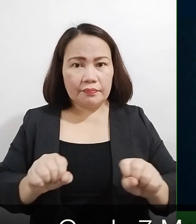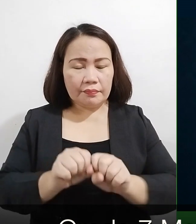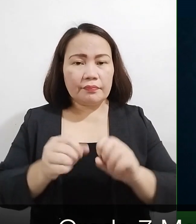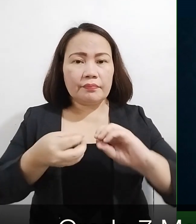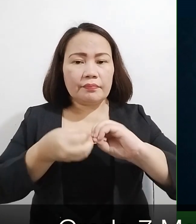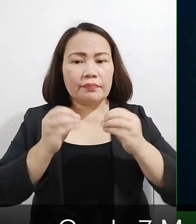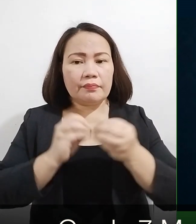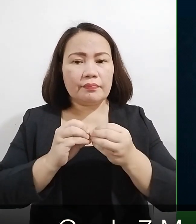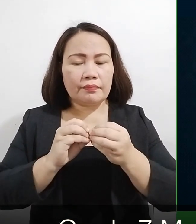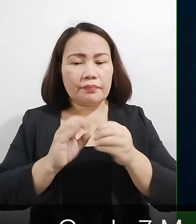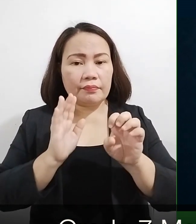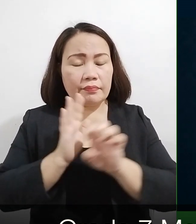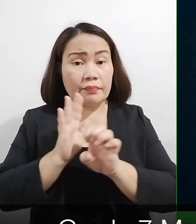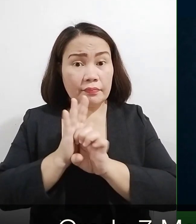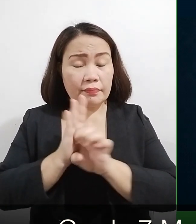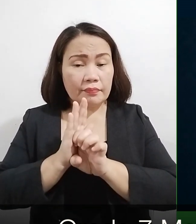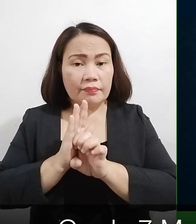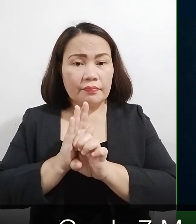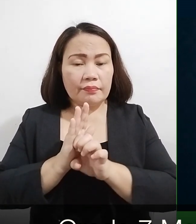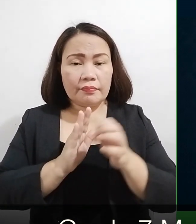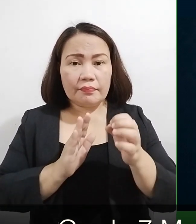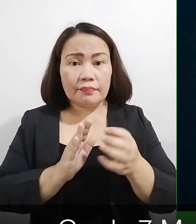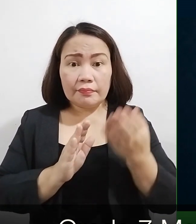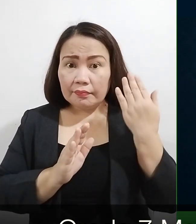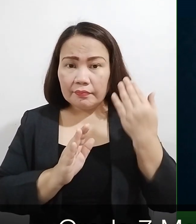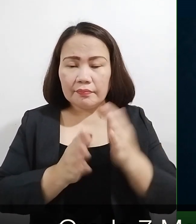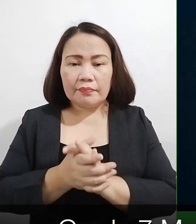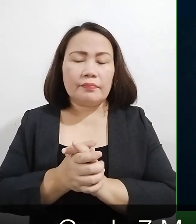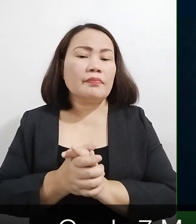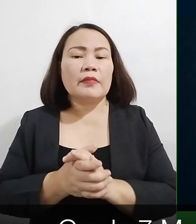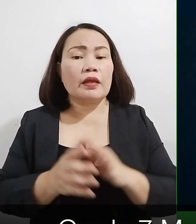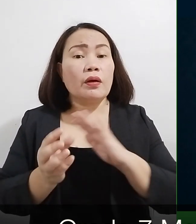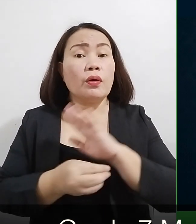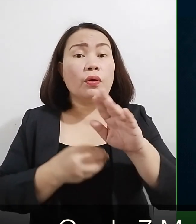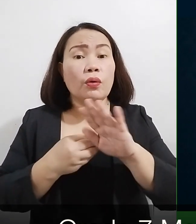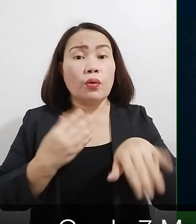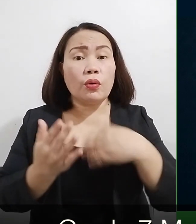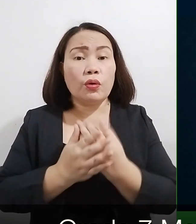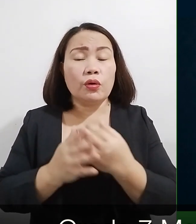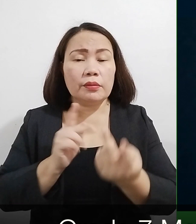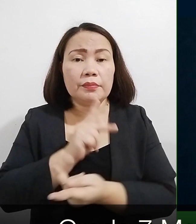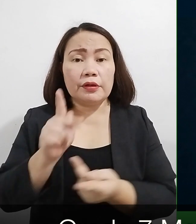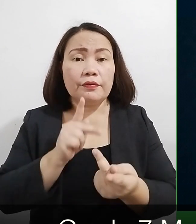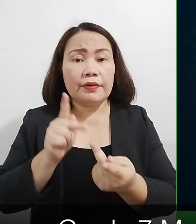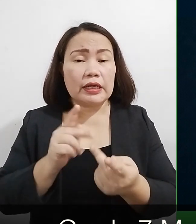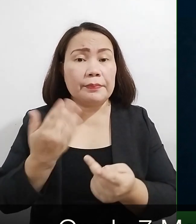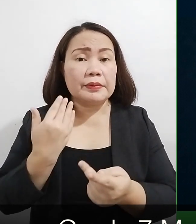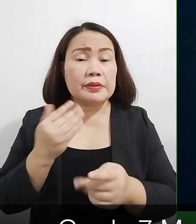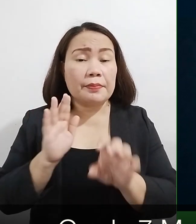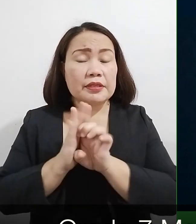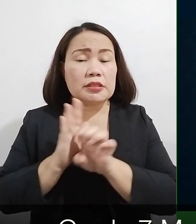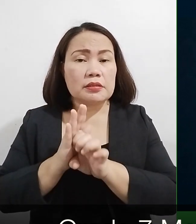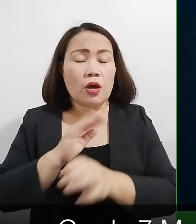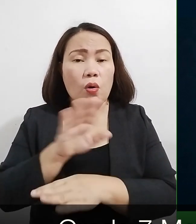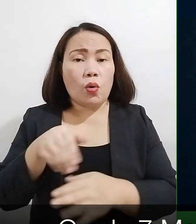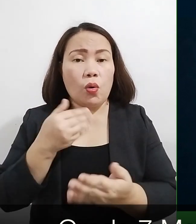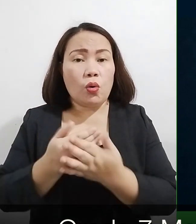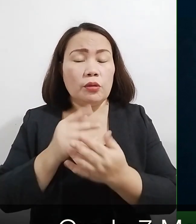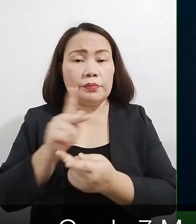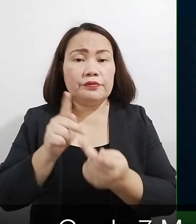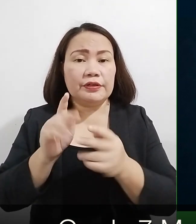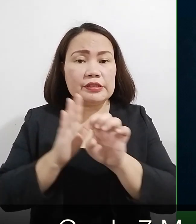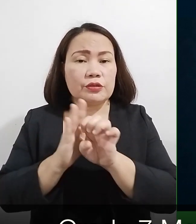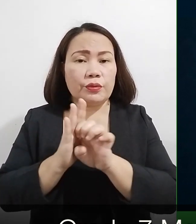non-perfect square numbers. So, kagaya kanina, yung mga given natin, all perfect squares yon. That's why those are